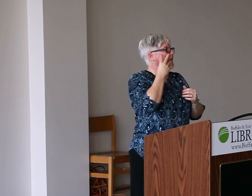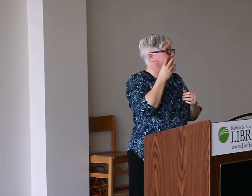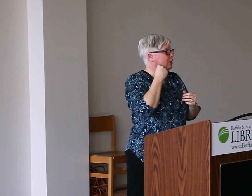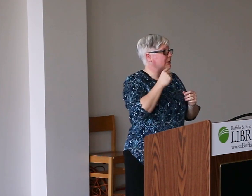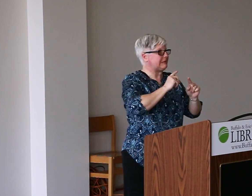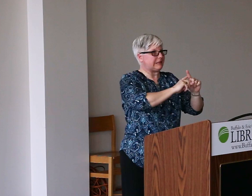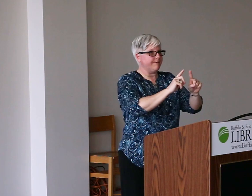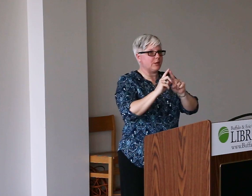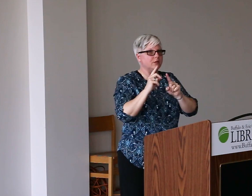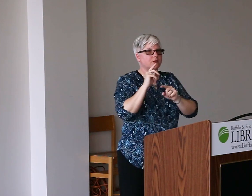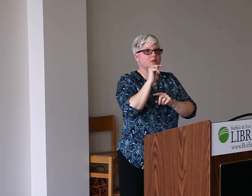Deaf people have